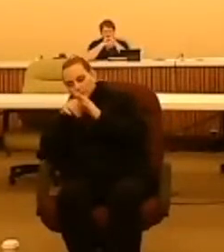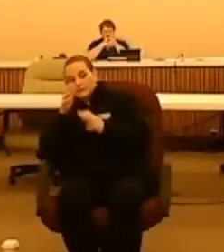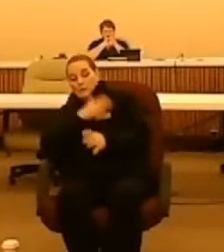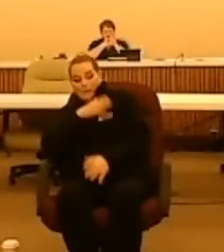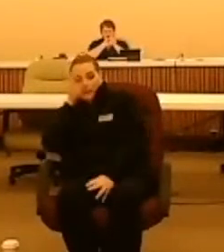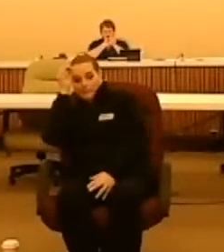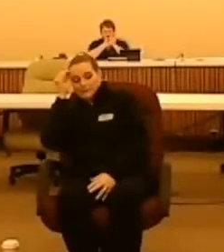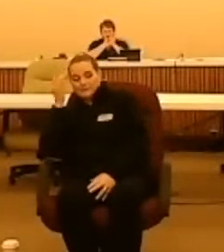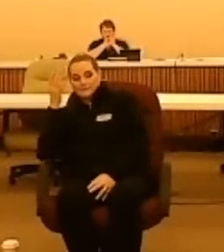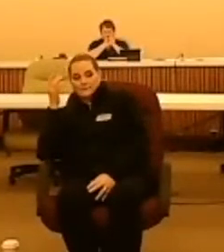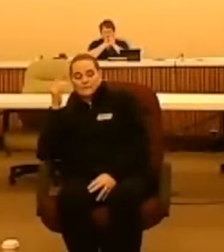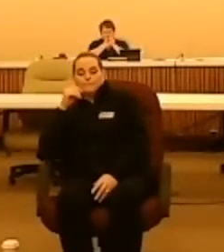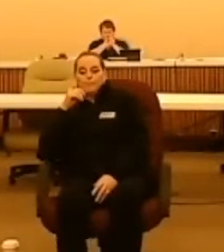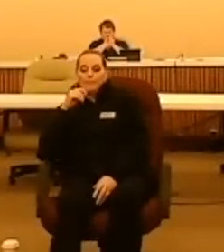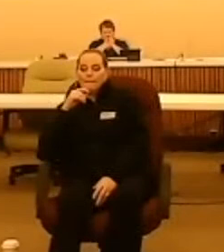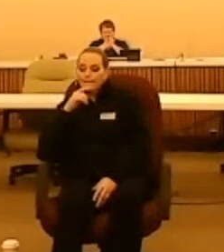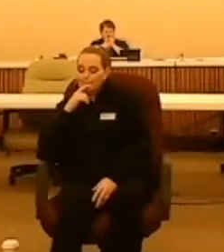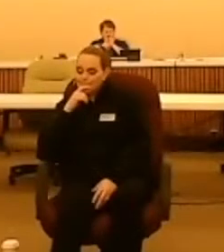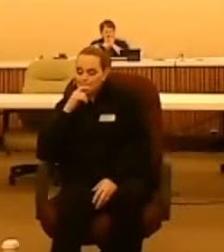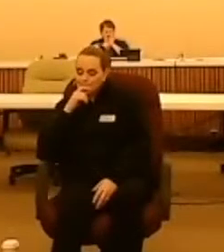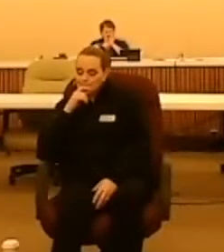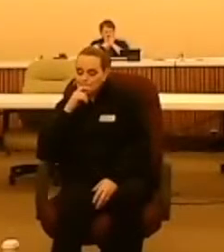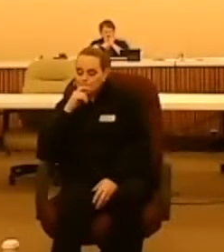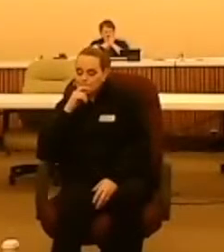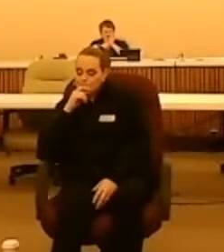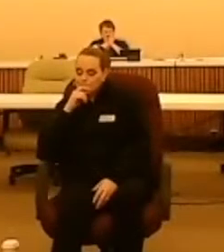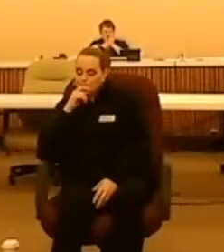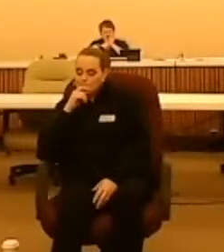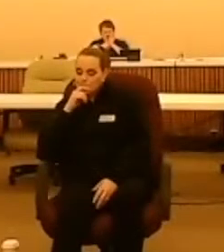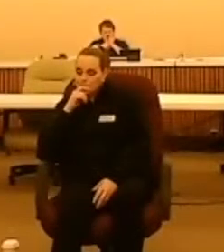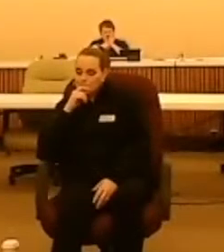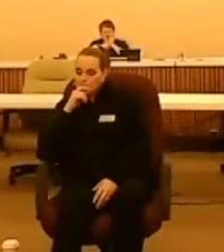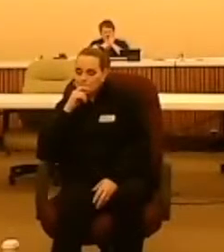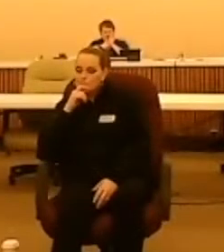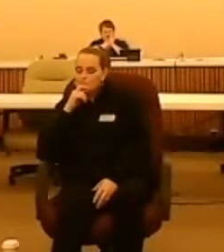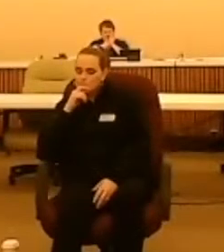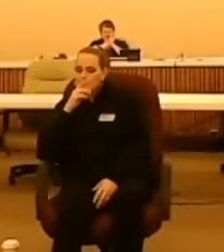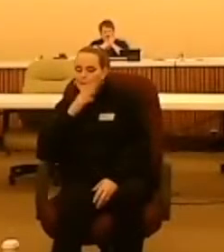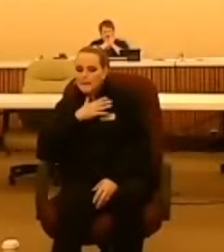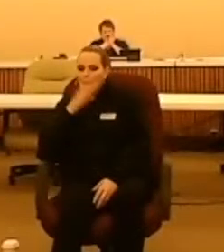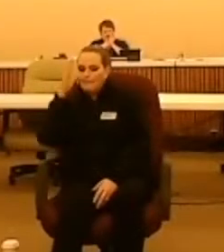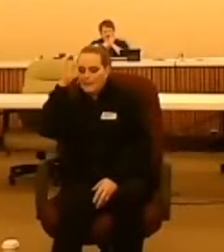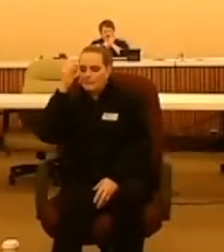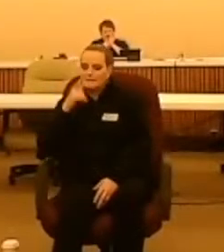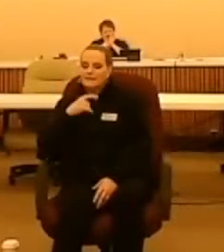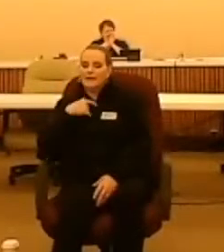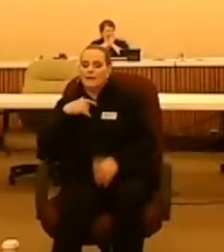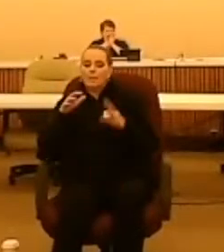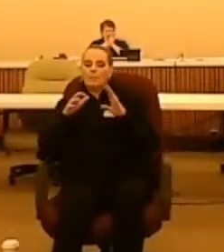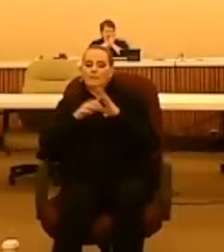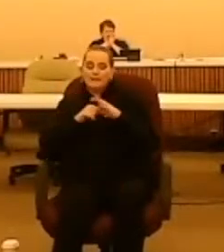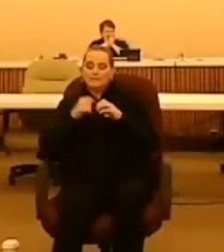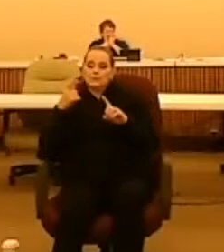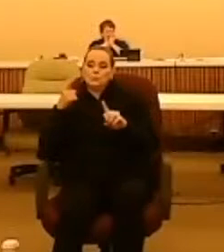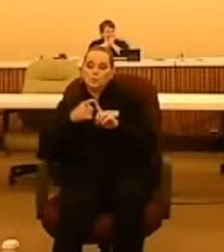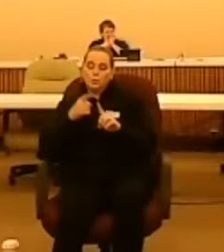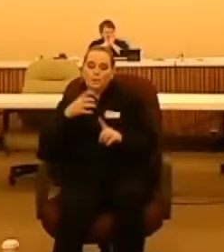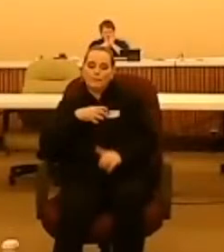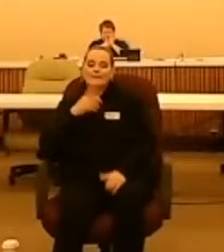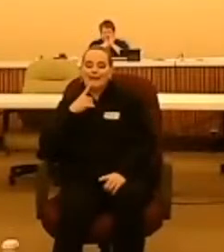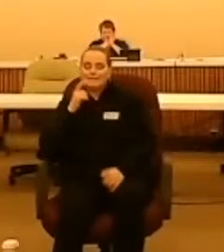opinion, that I would have it that the statement back to the complainant has to be that public